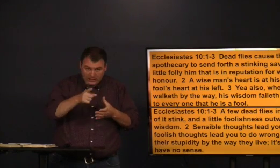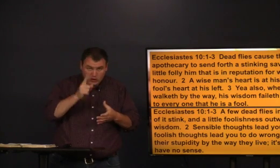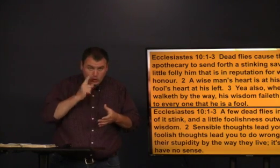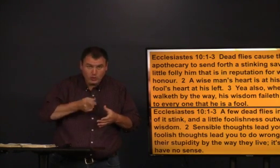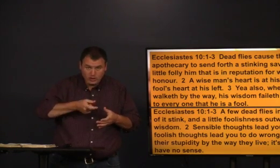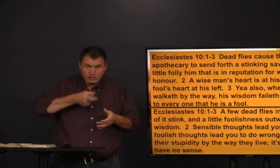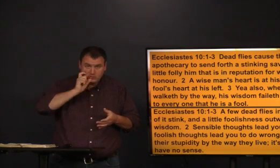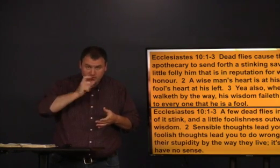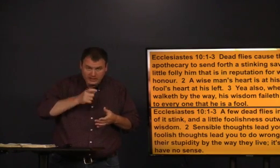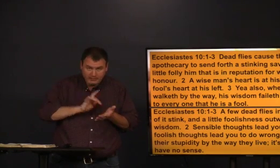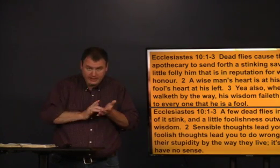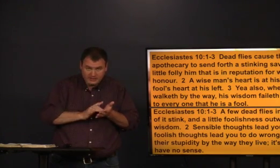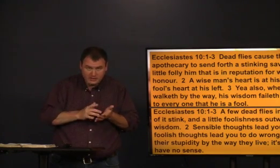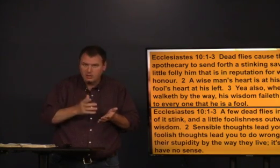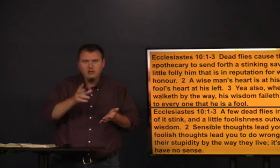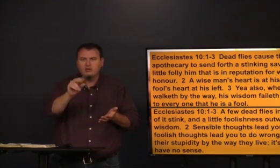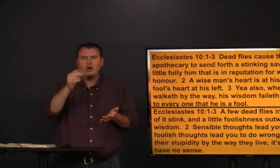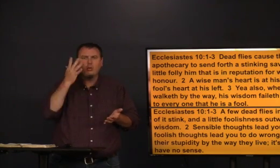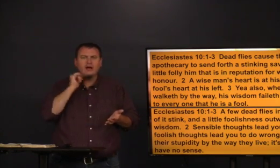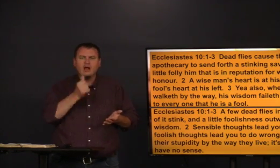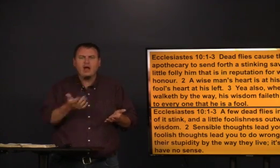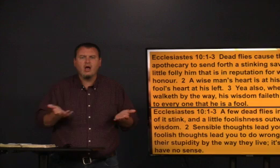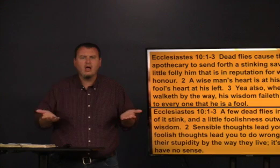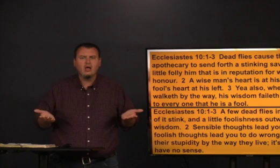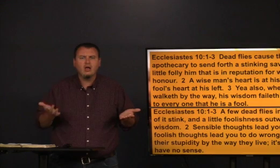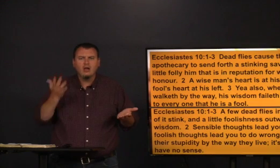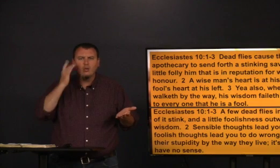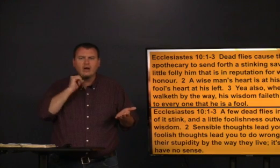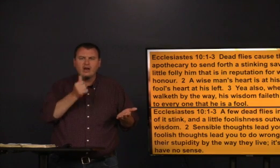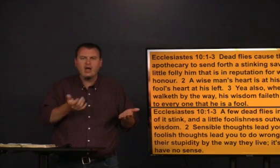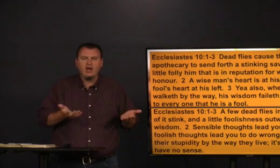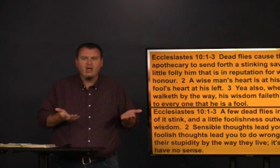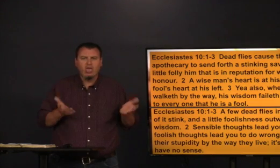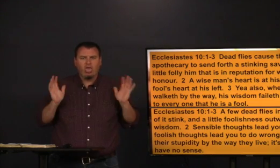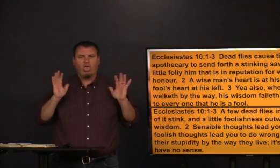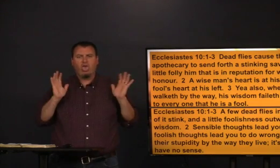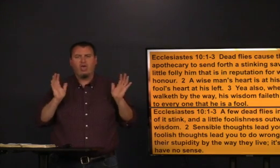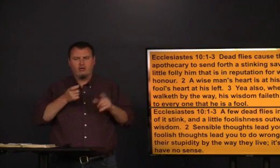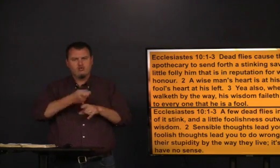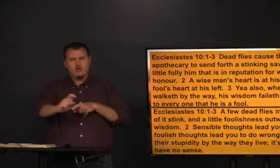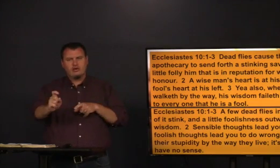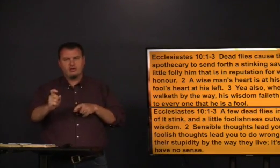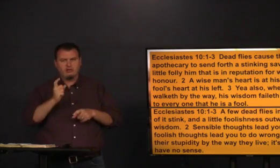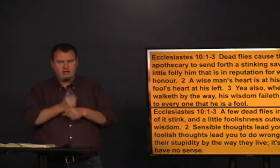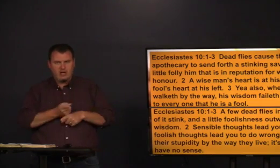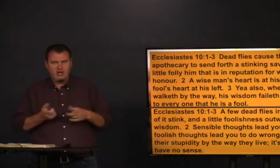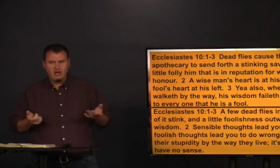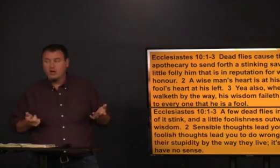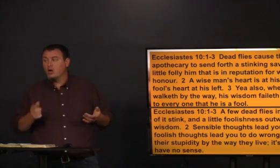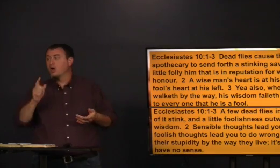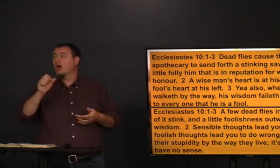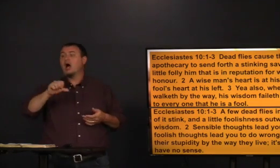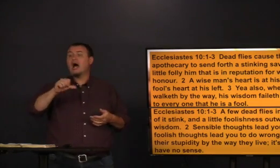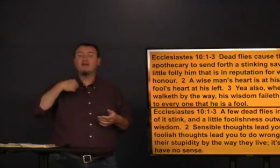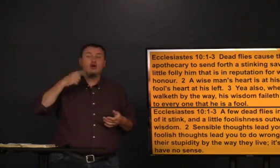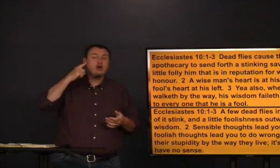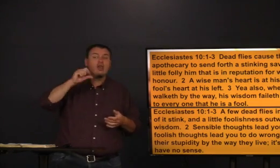you will take medicine? No, why not? Why not? Ruined, right? I've heard